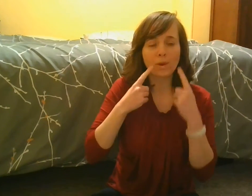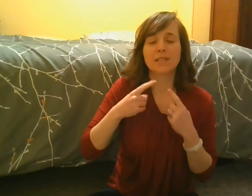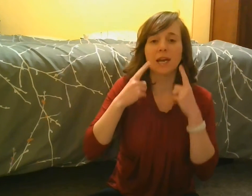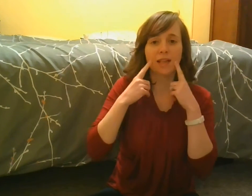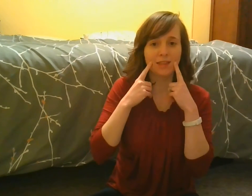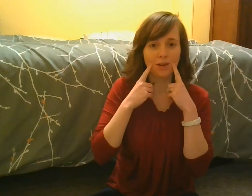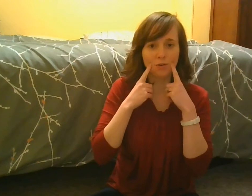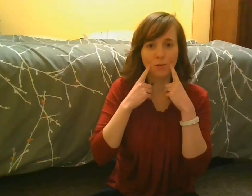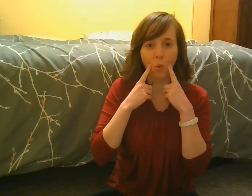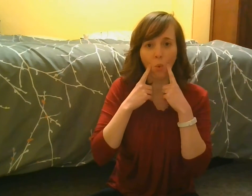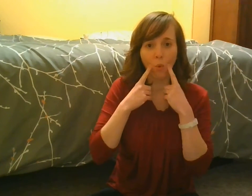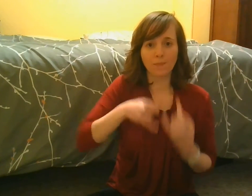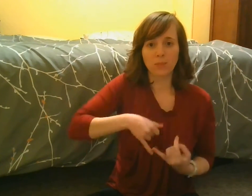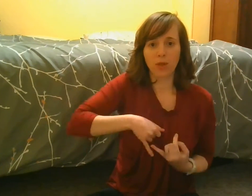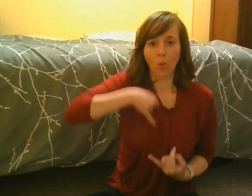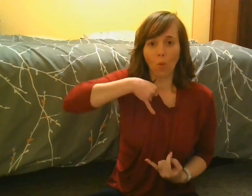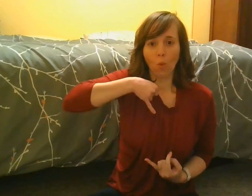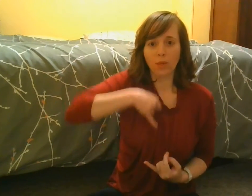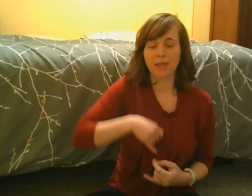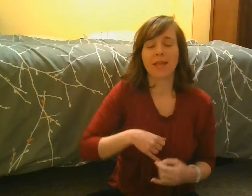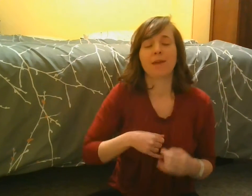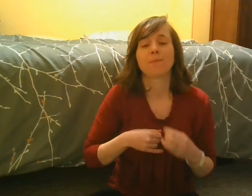just kind of thin out your mouth, really like that.